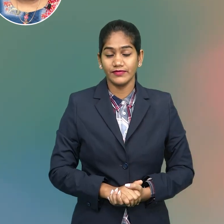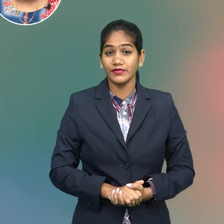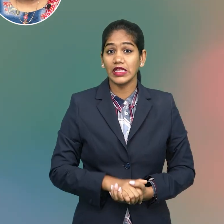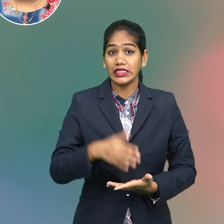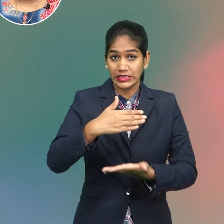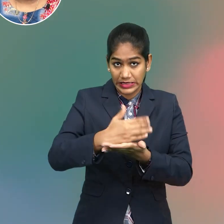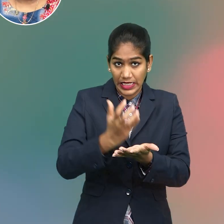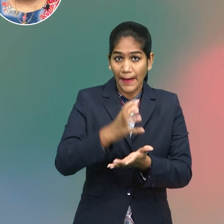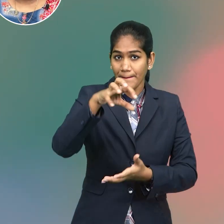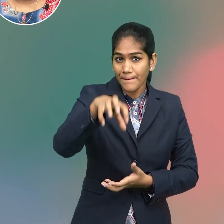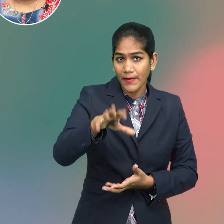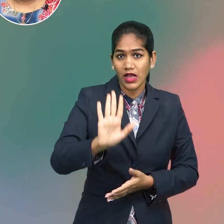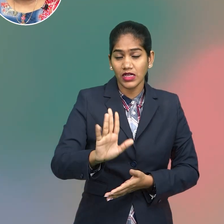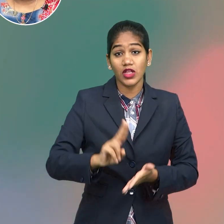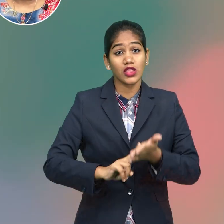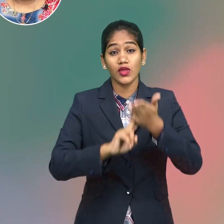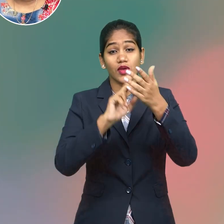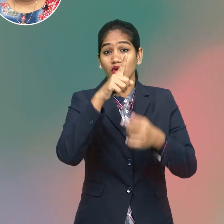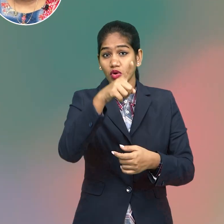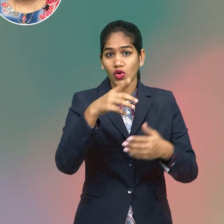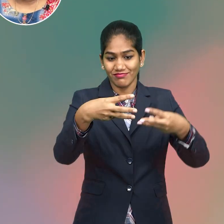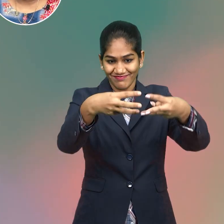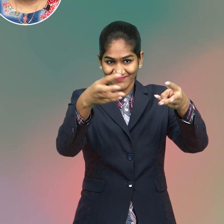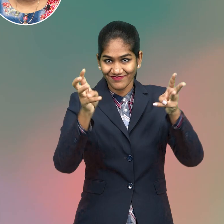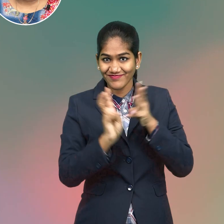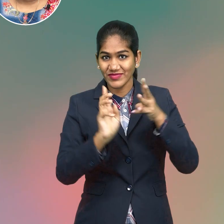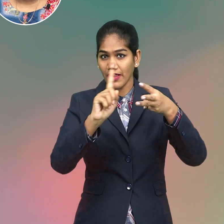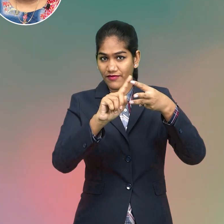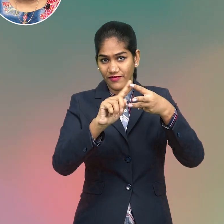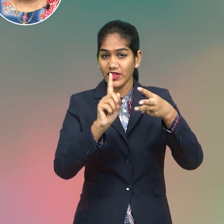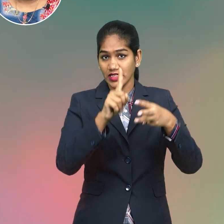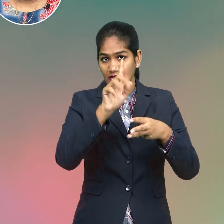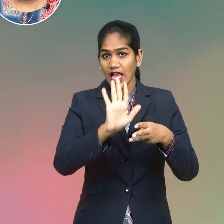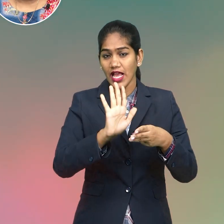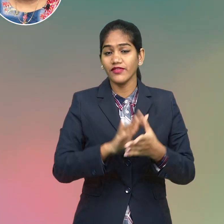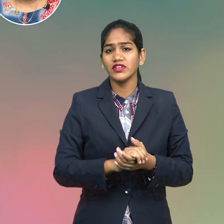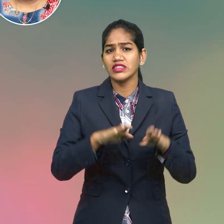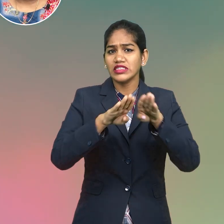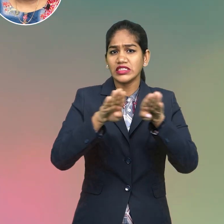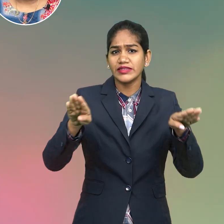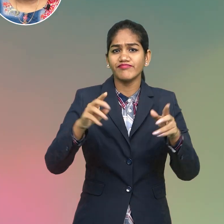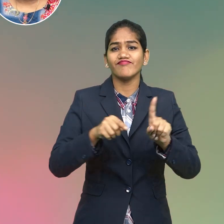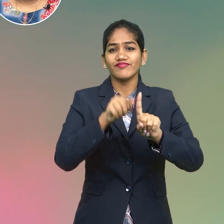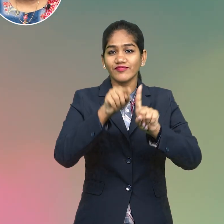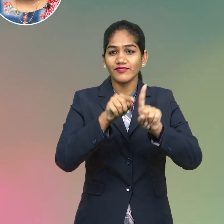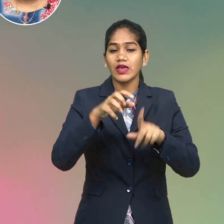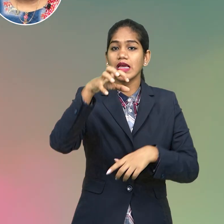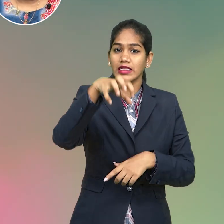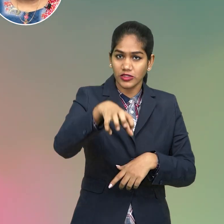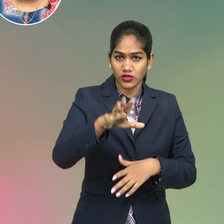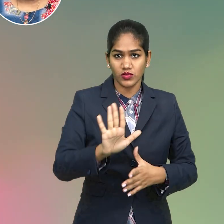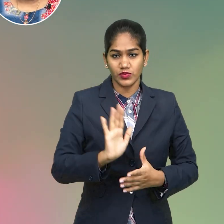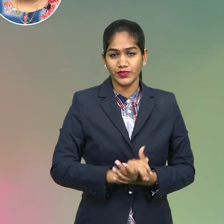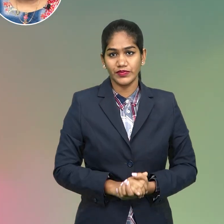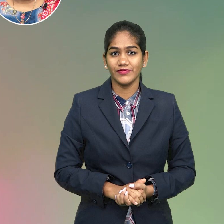The part that is on the north of Tropic of Cancer lies in the temperate zone.